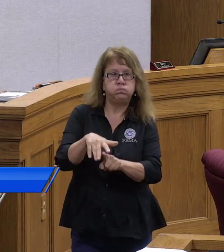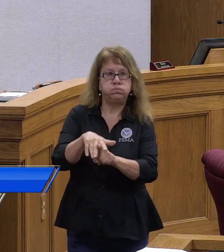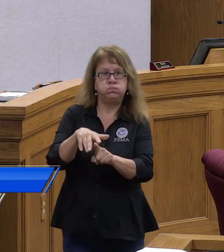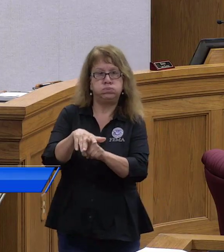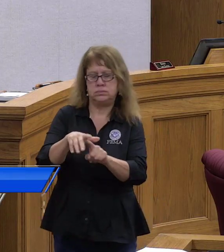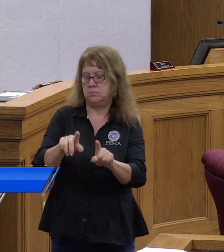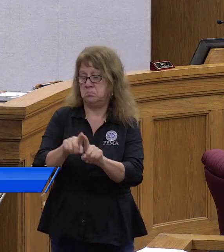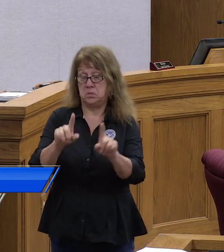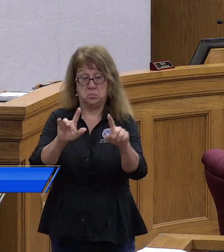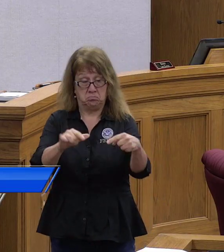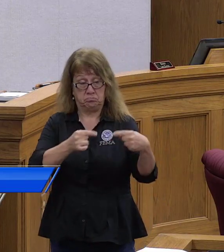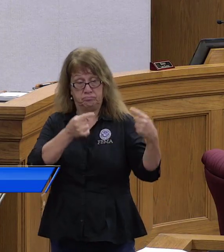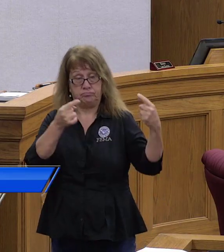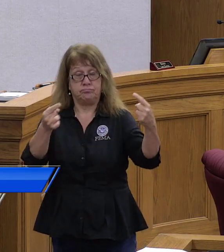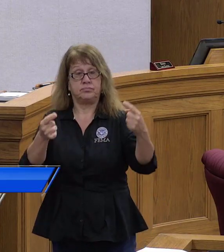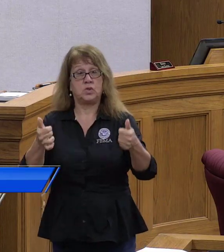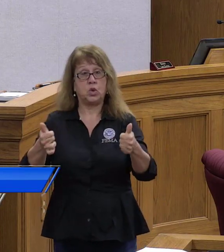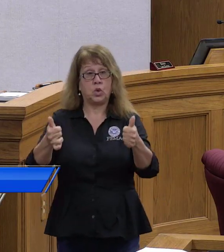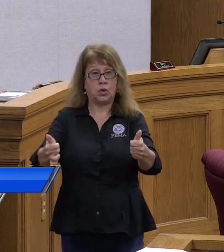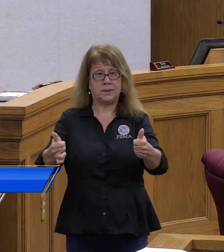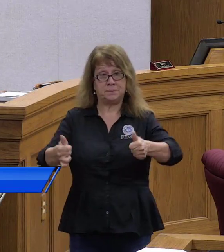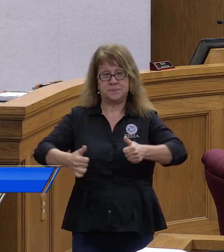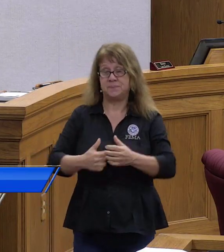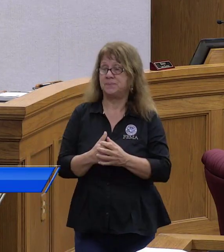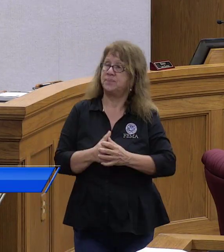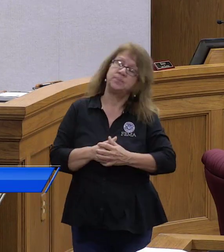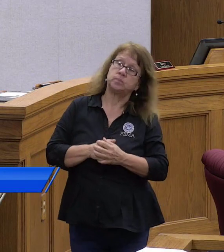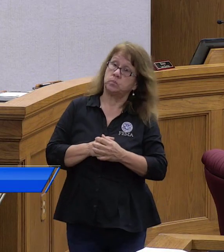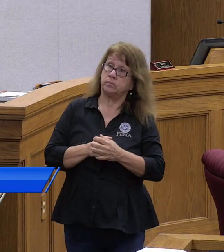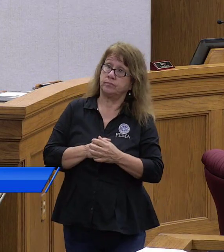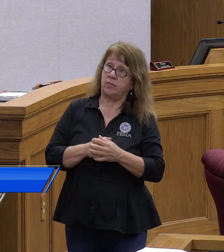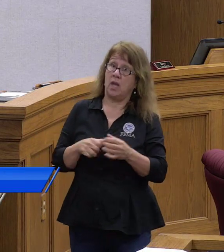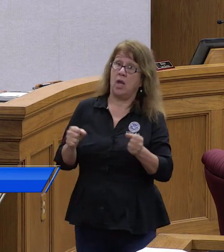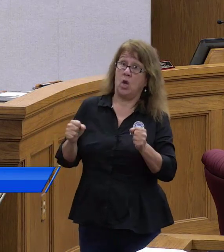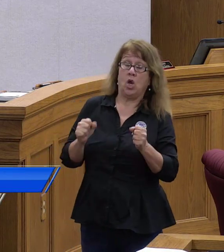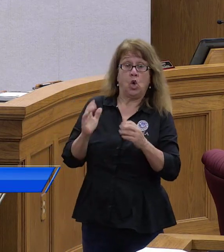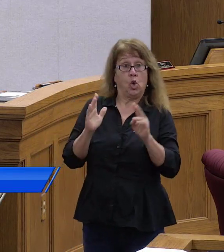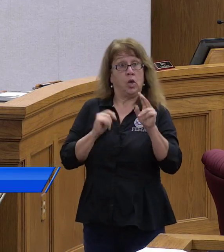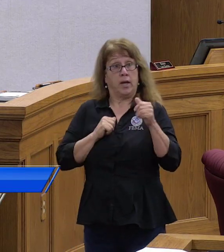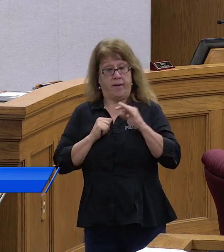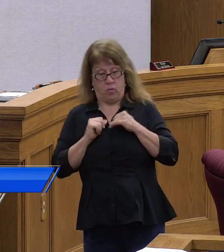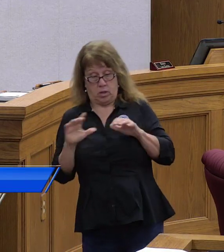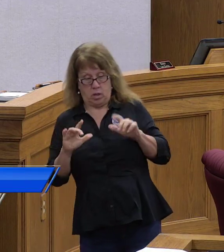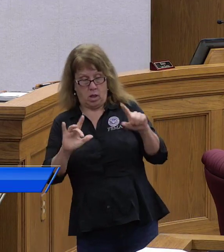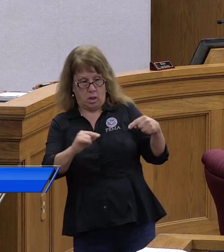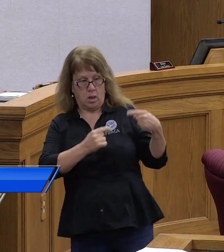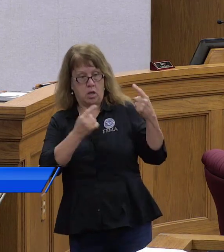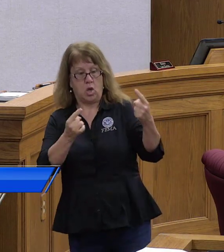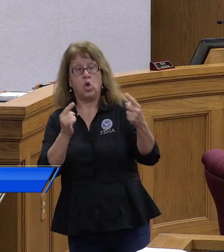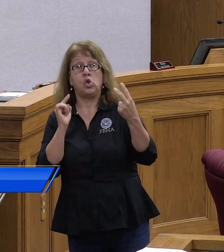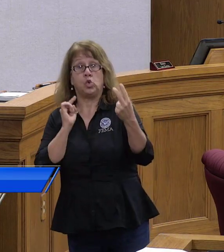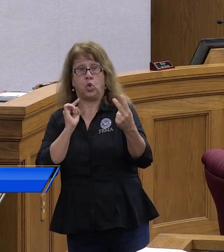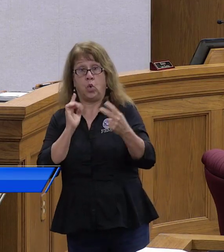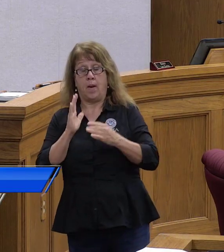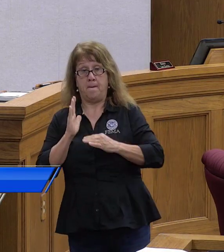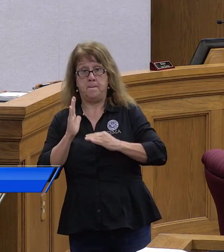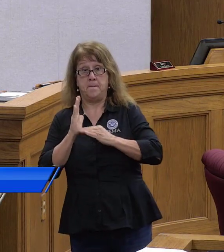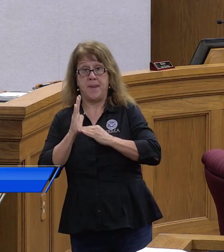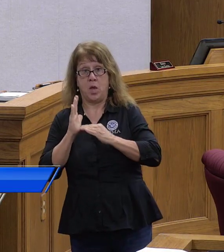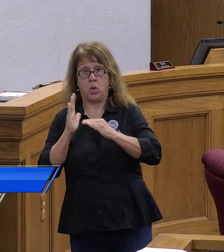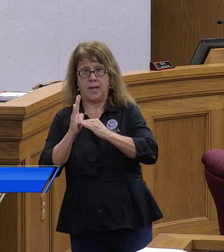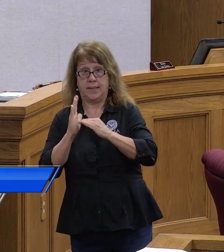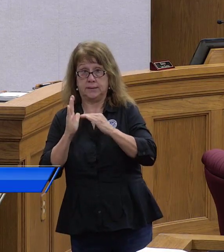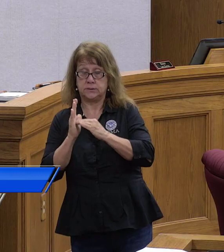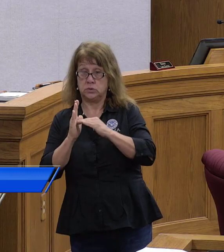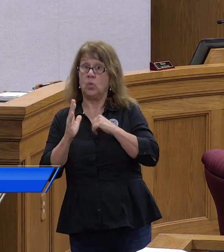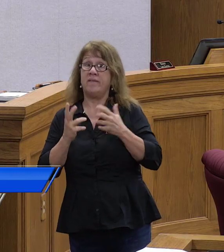I think they're doing a great job. But with those numbers, and if we've done 2 million to date, and you've been around the city, you realize or the parish, you